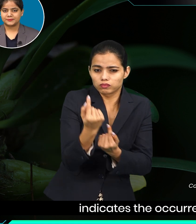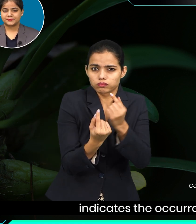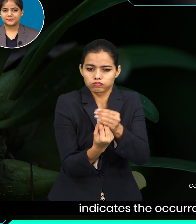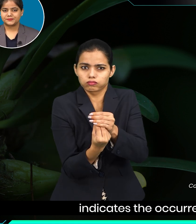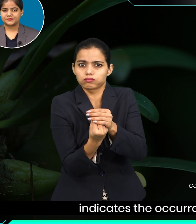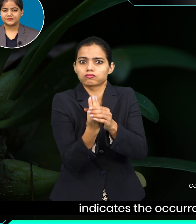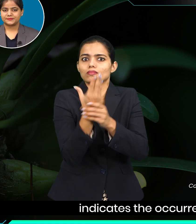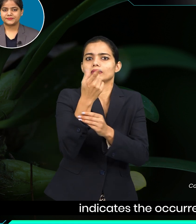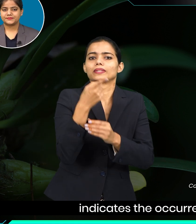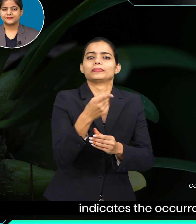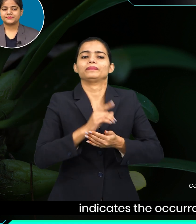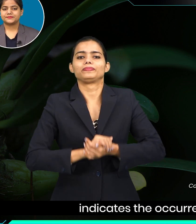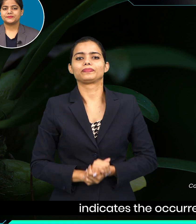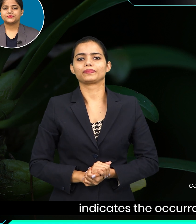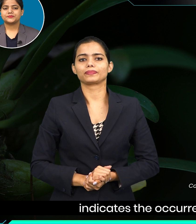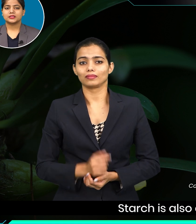photosynthesis.